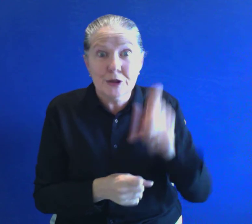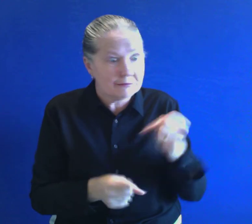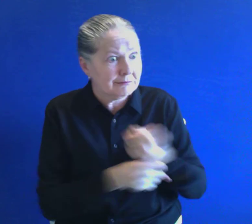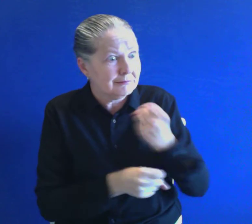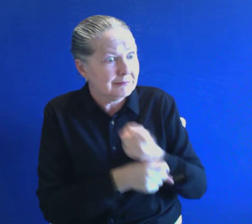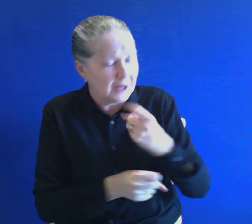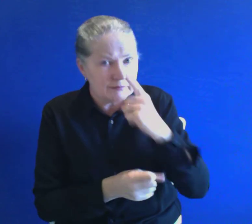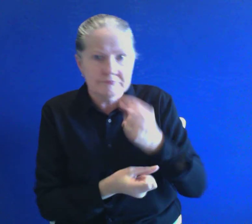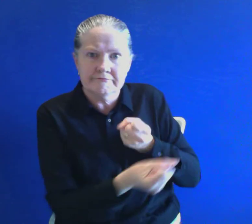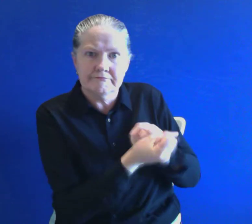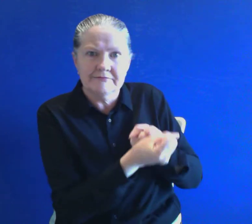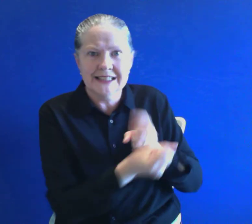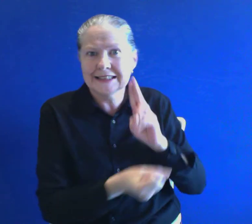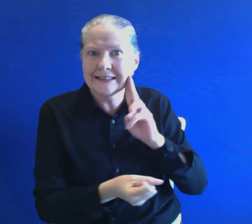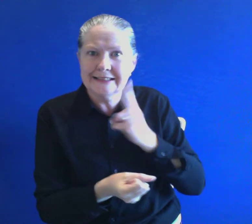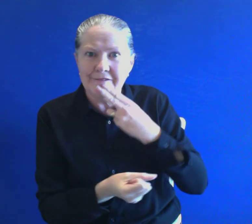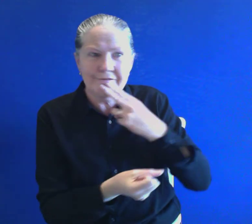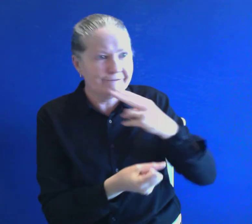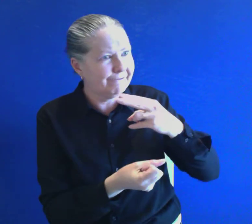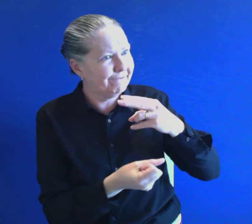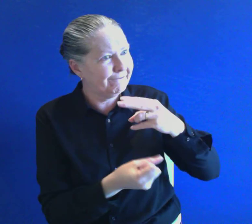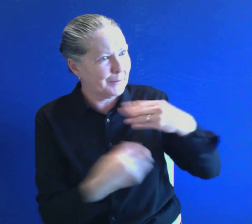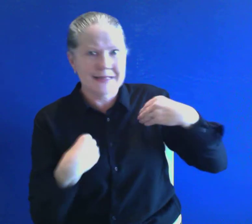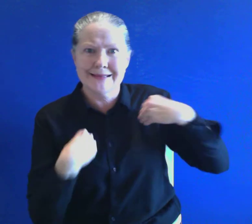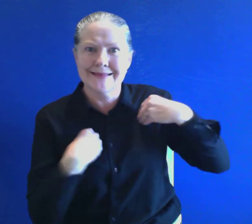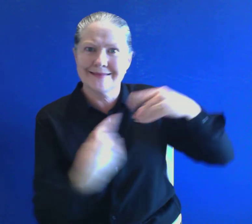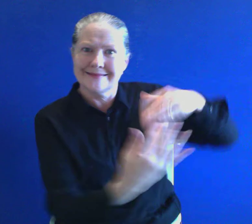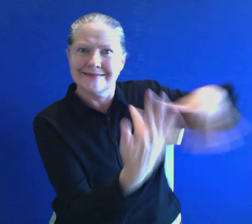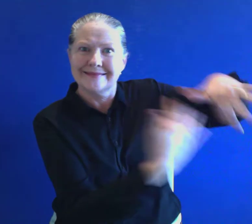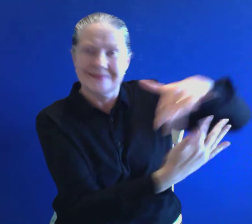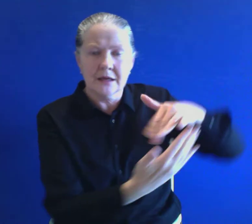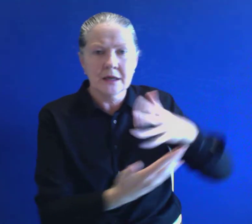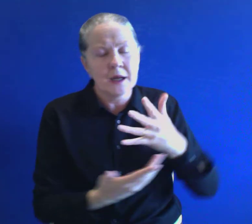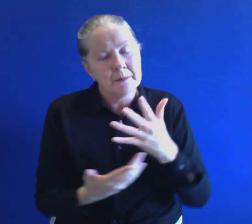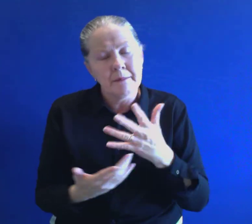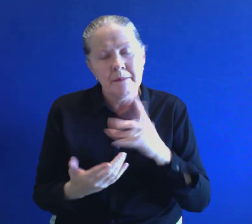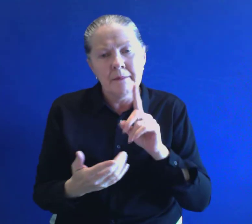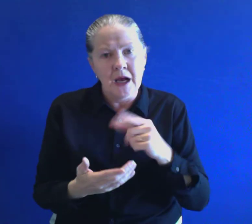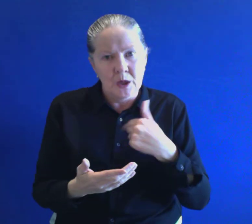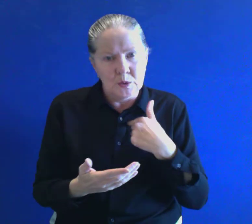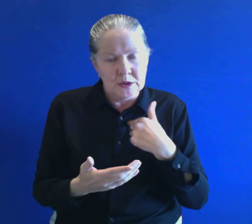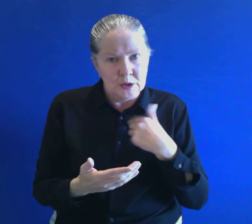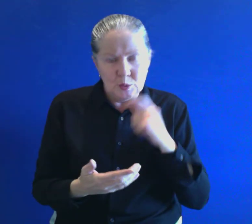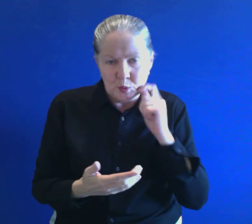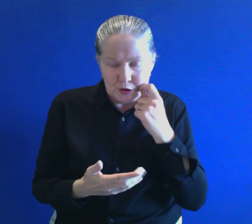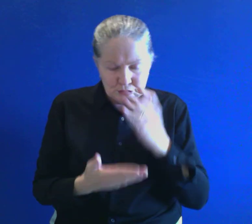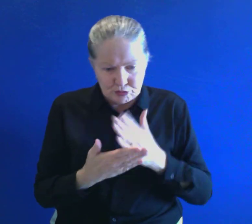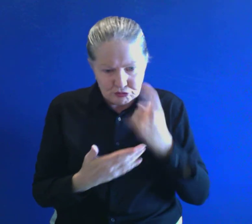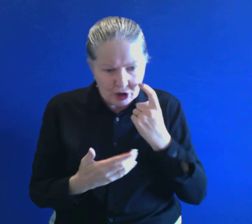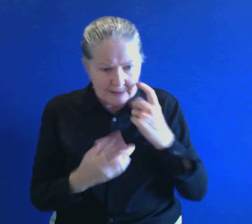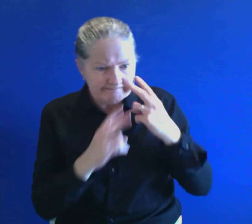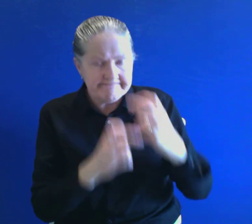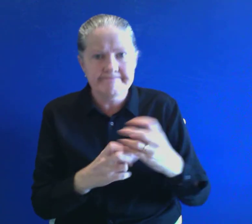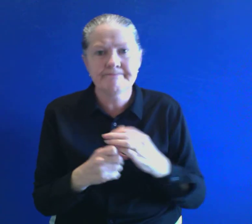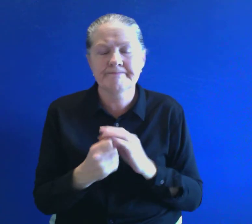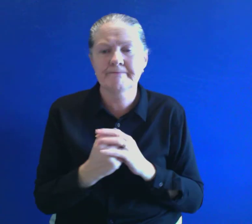the deaf economy if you like but yeah that's something we're definitely going to try and work on. Would those plastic